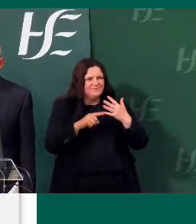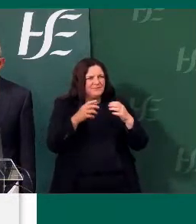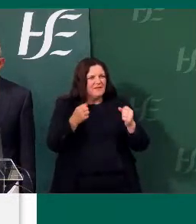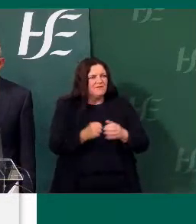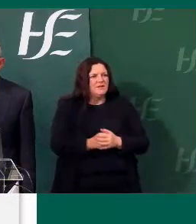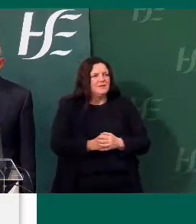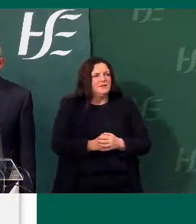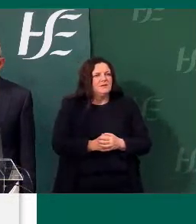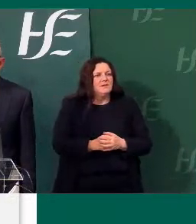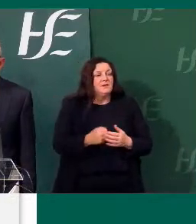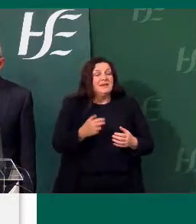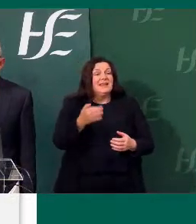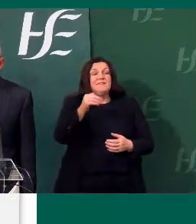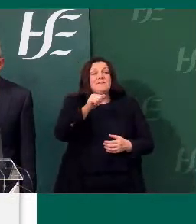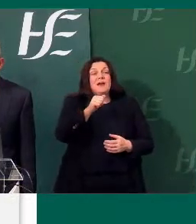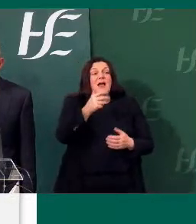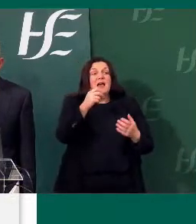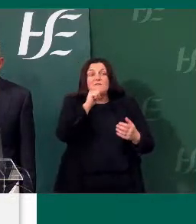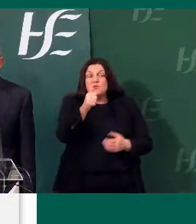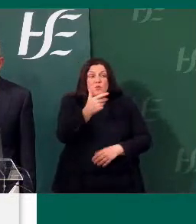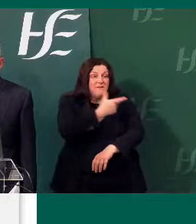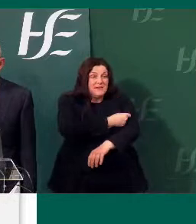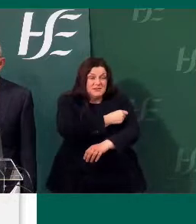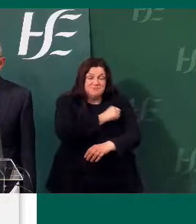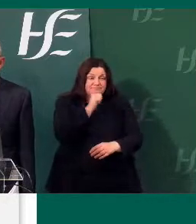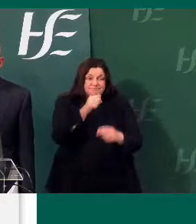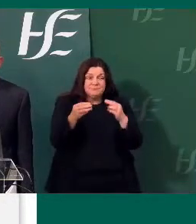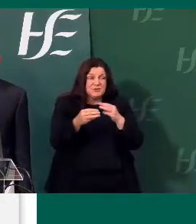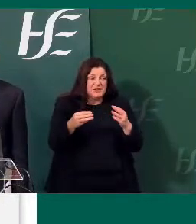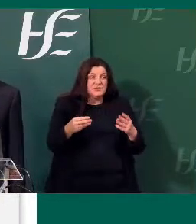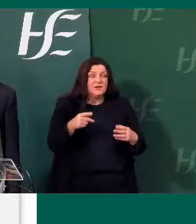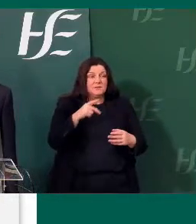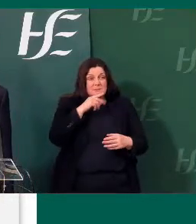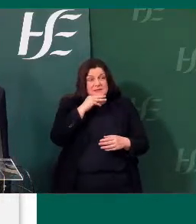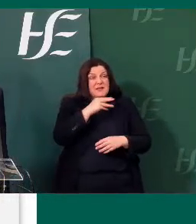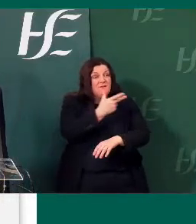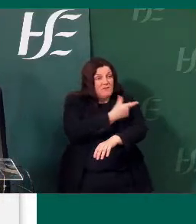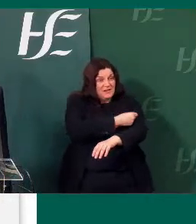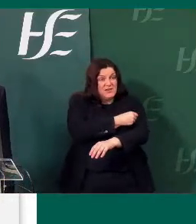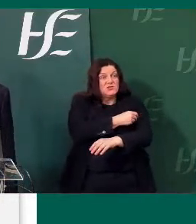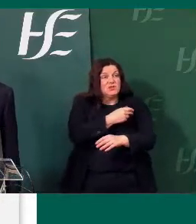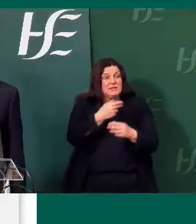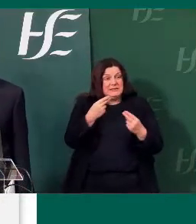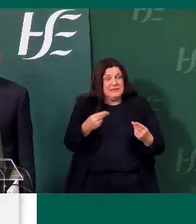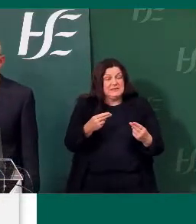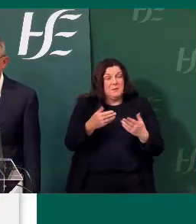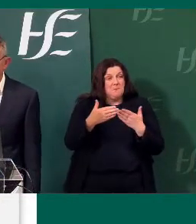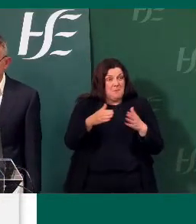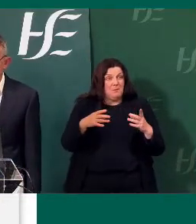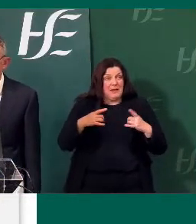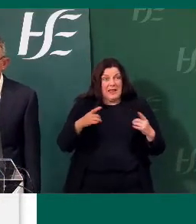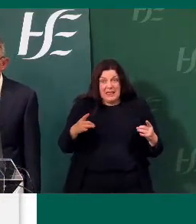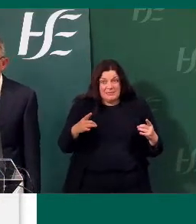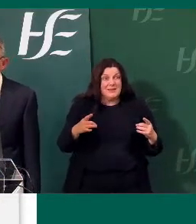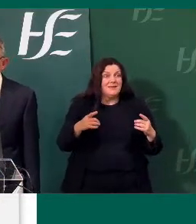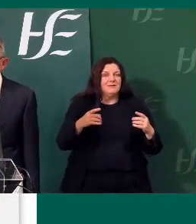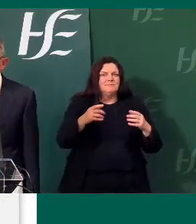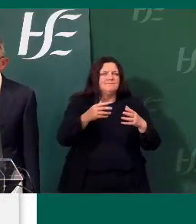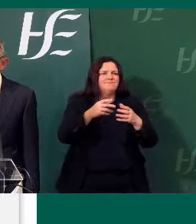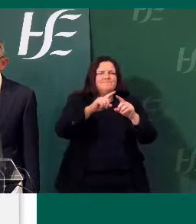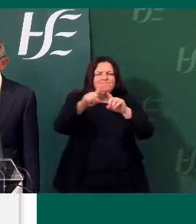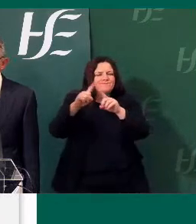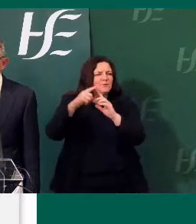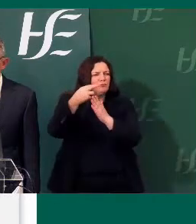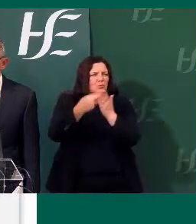virus. Vaccinations alone, it's a multi-layered approach. We know here and in other countries, it's public health measures as well as